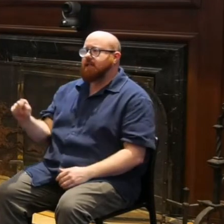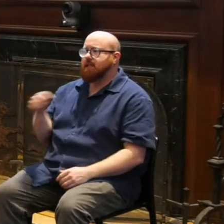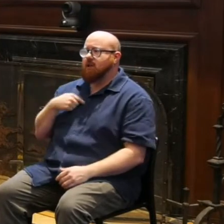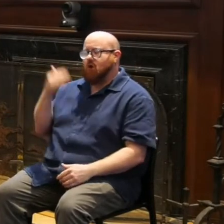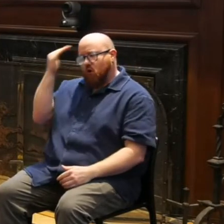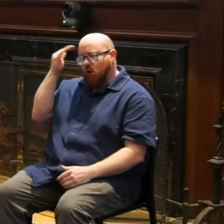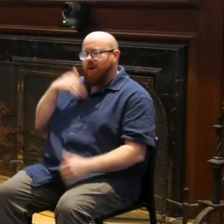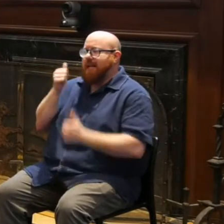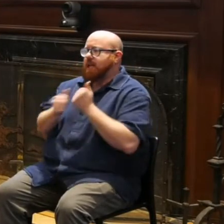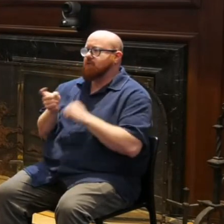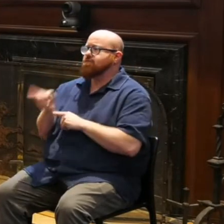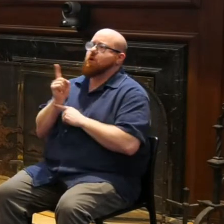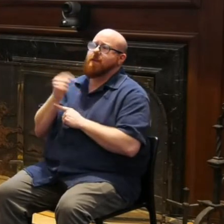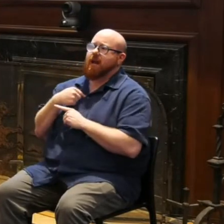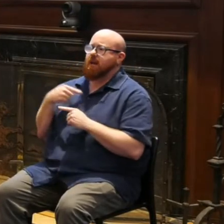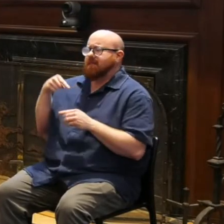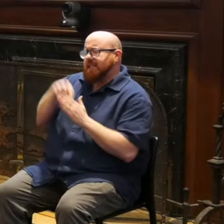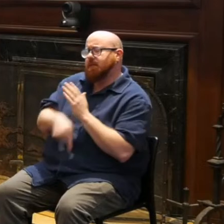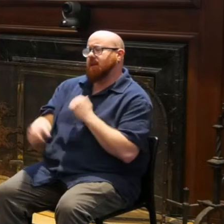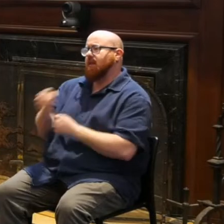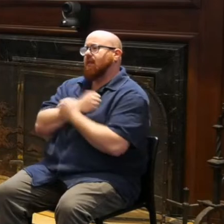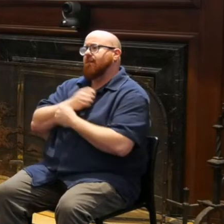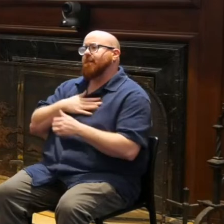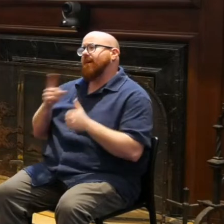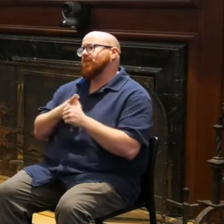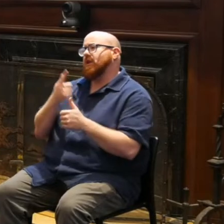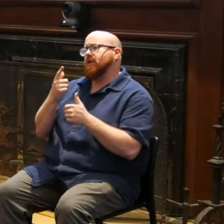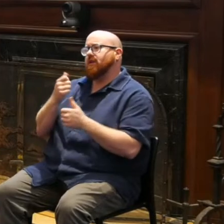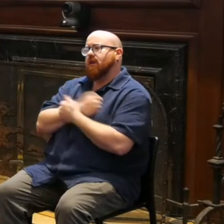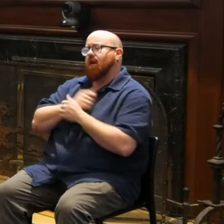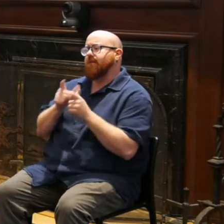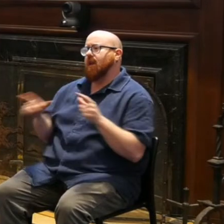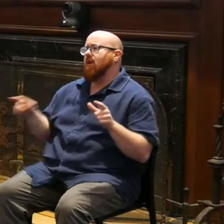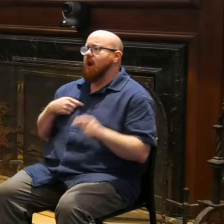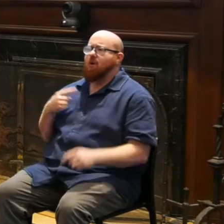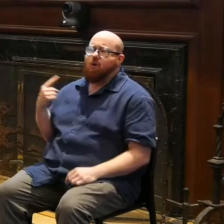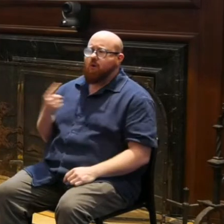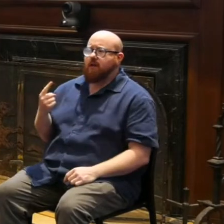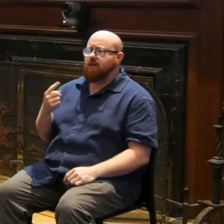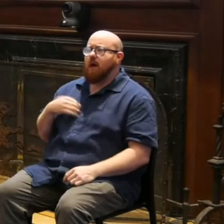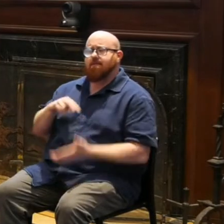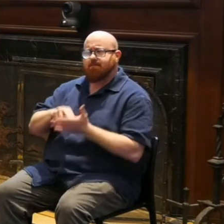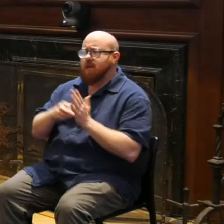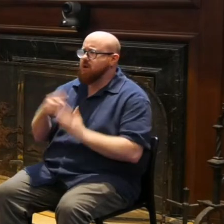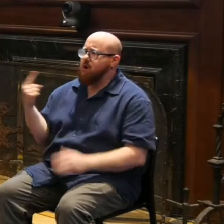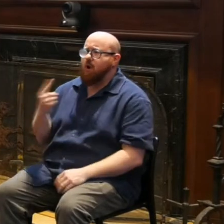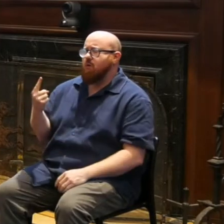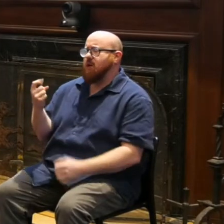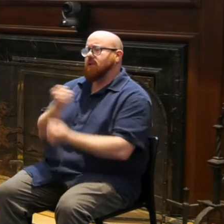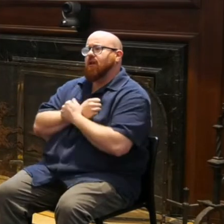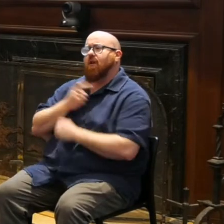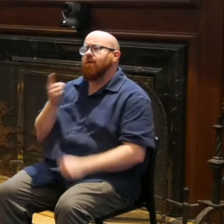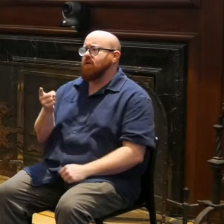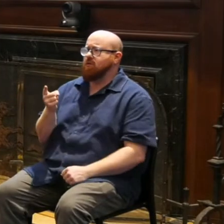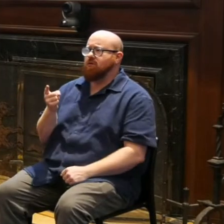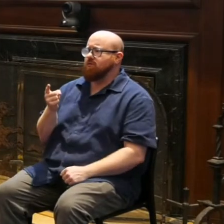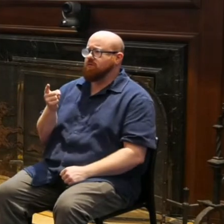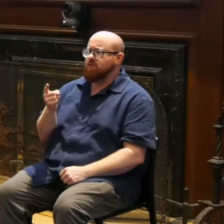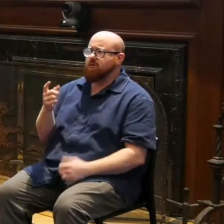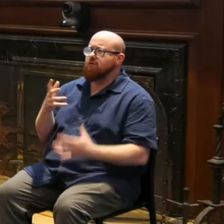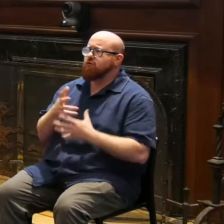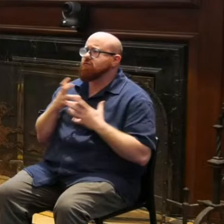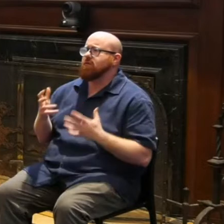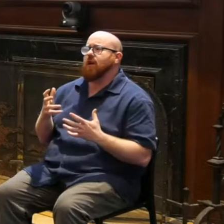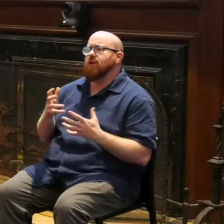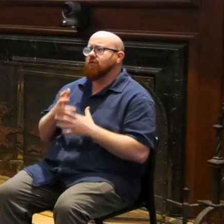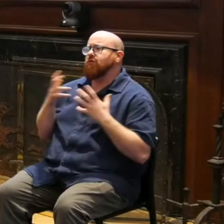loved and immensely blessed. To my first love language, I will always, and I mean always, love you so dearly.